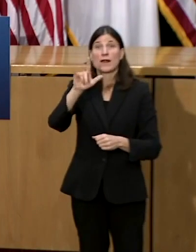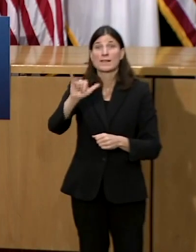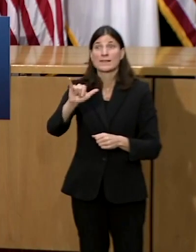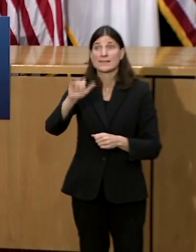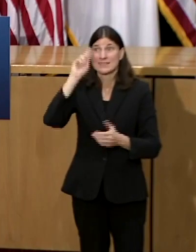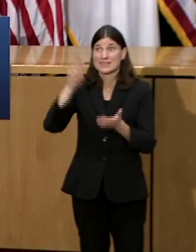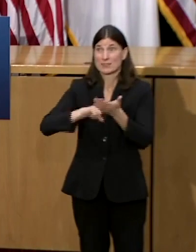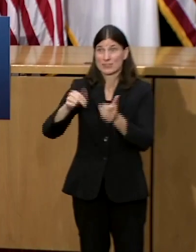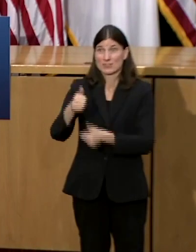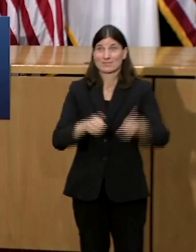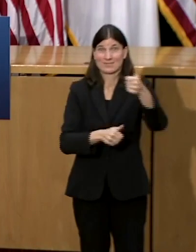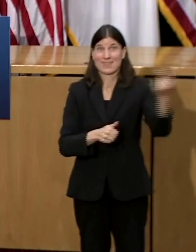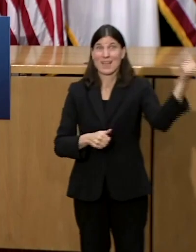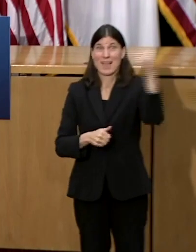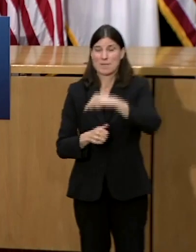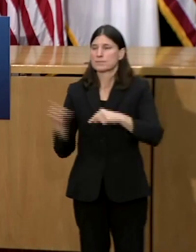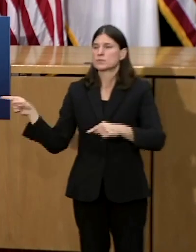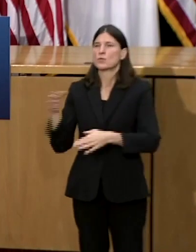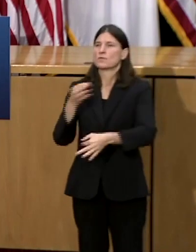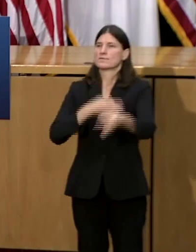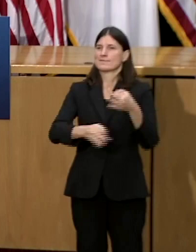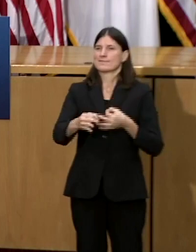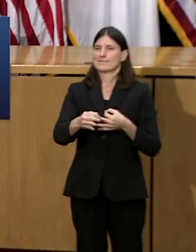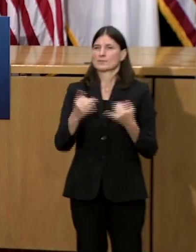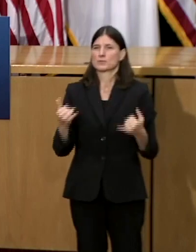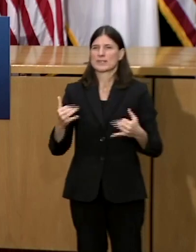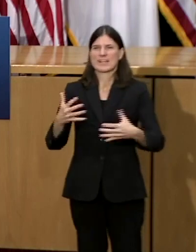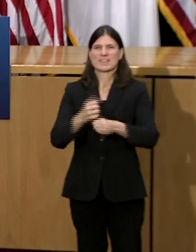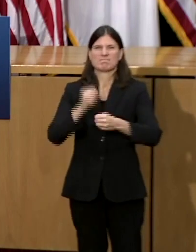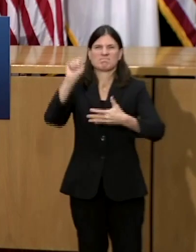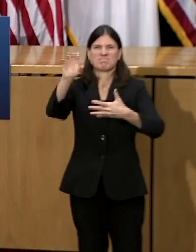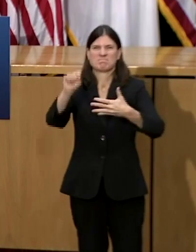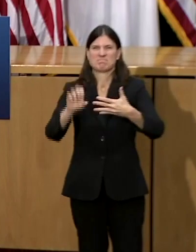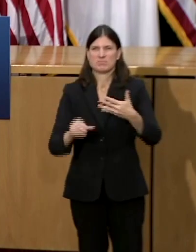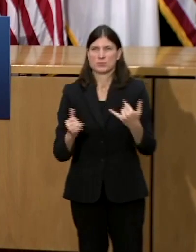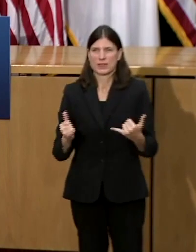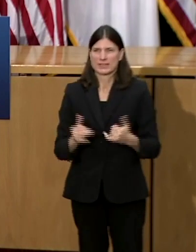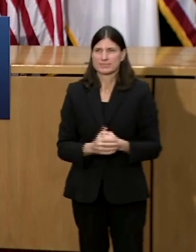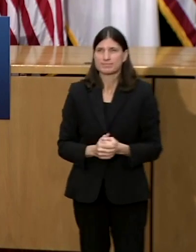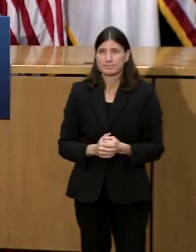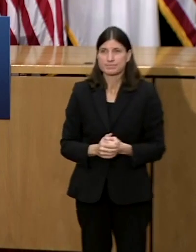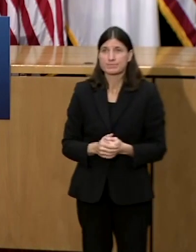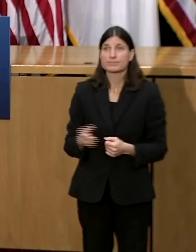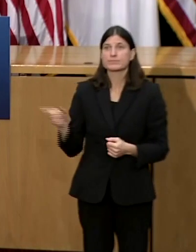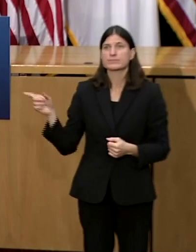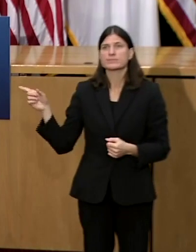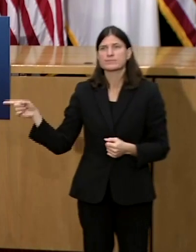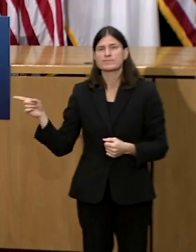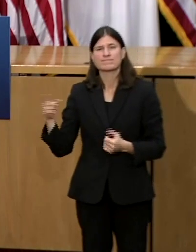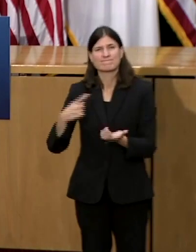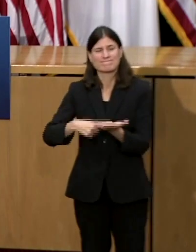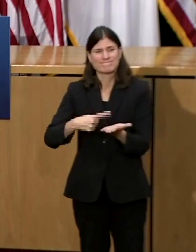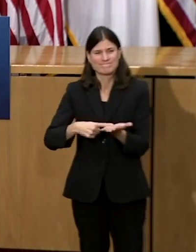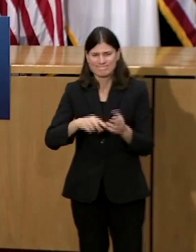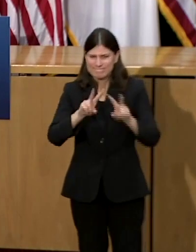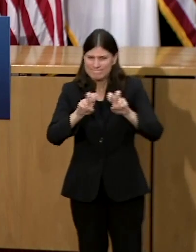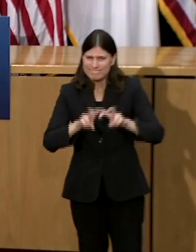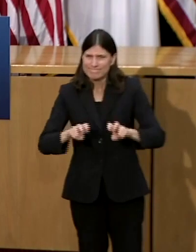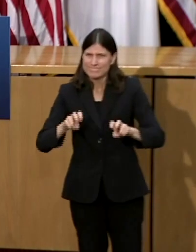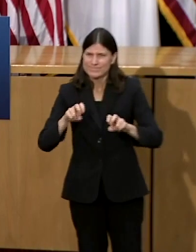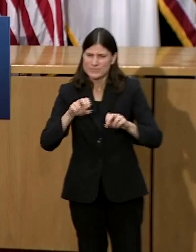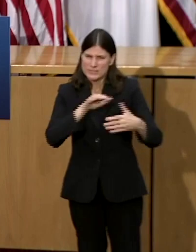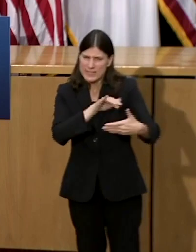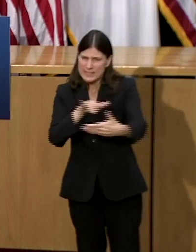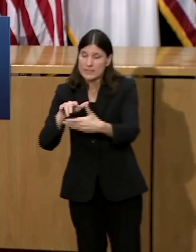favorable circumstances, remote learning is a second best option that should only be used as a last resort. In addition to